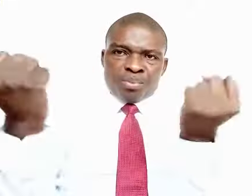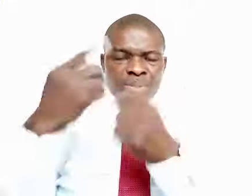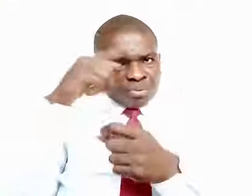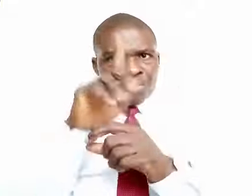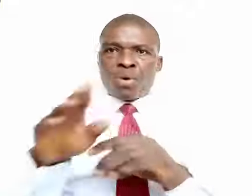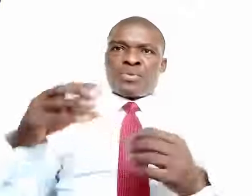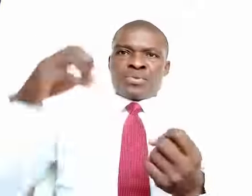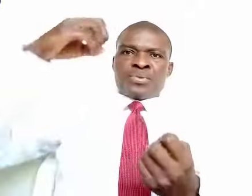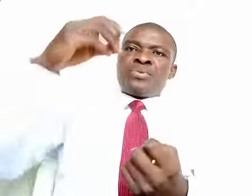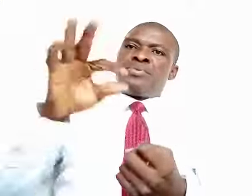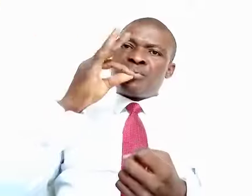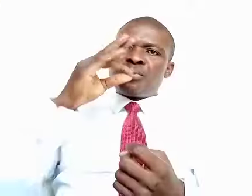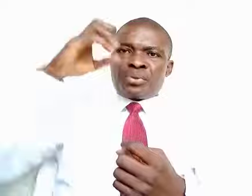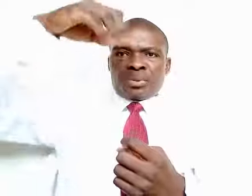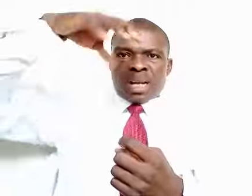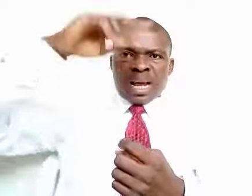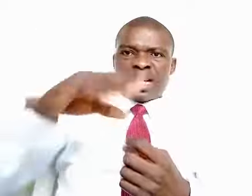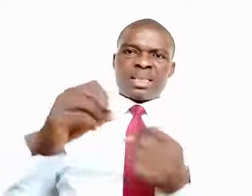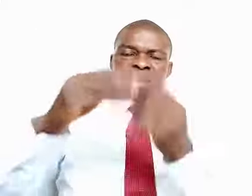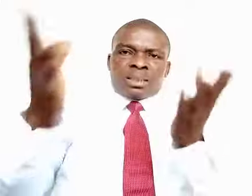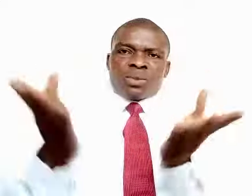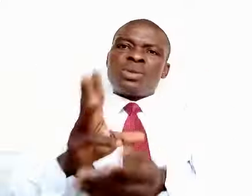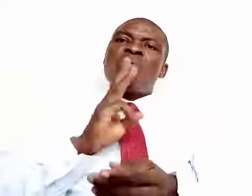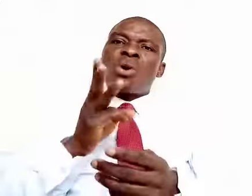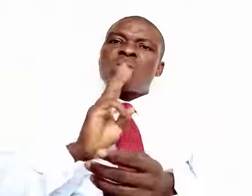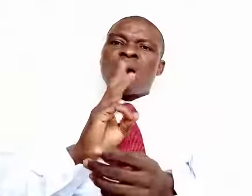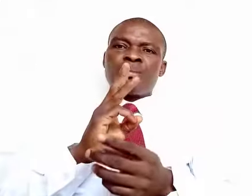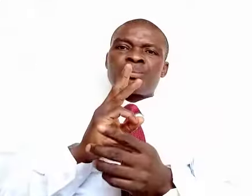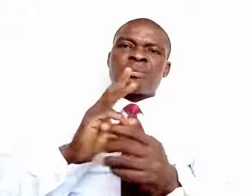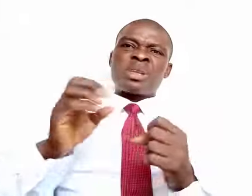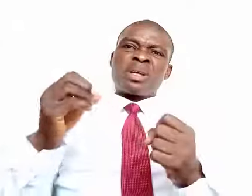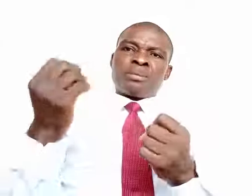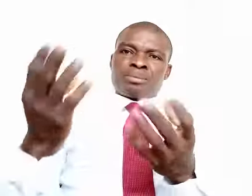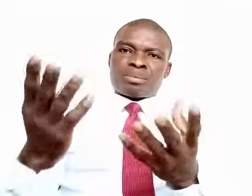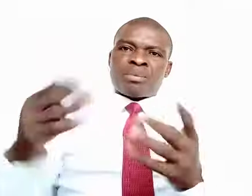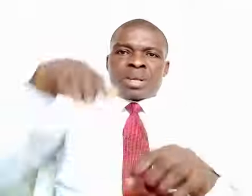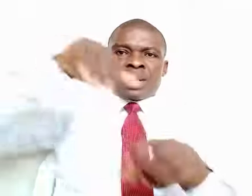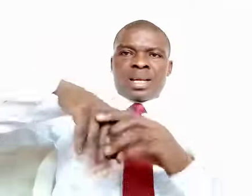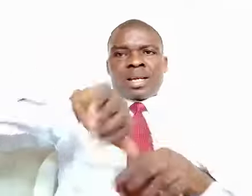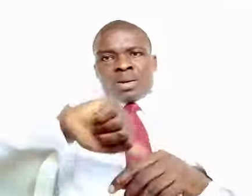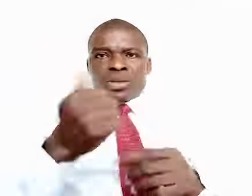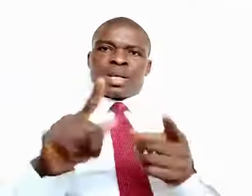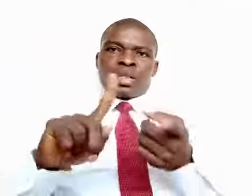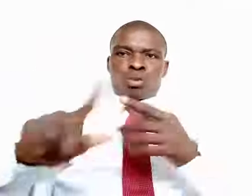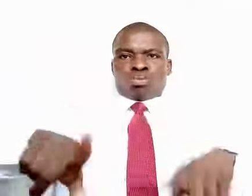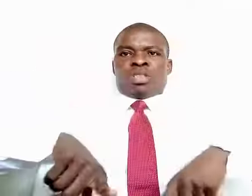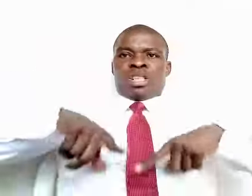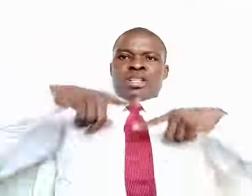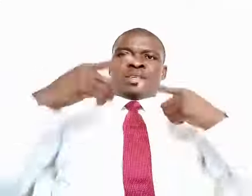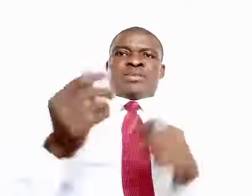light, space, water, mates in order to survive and be in